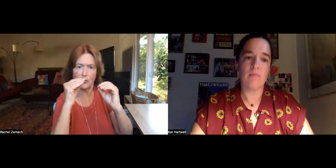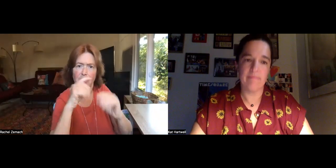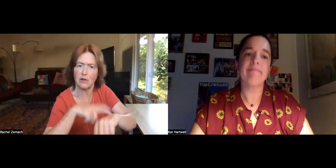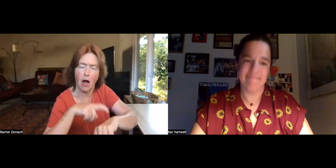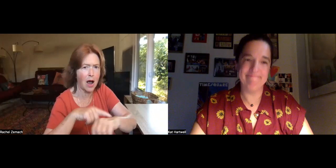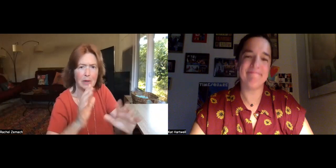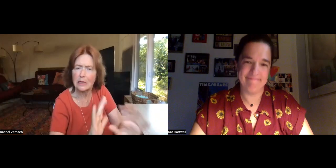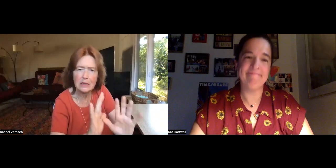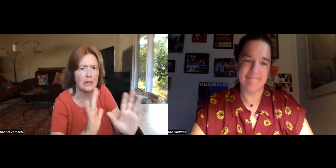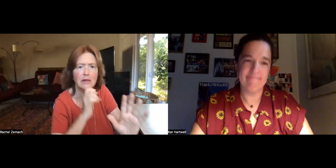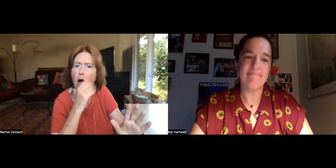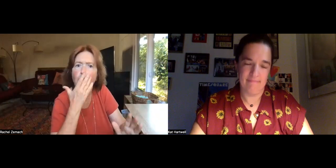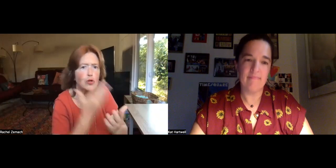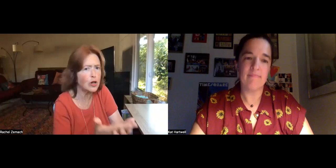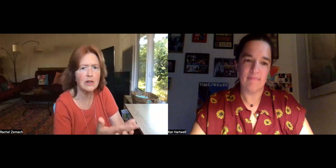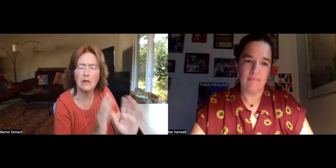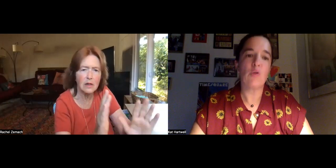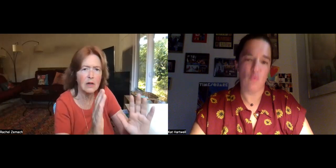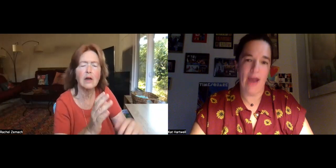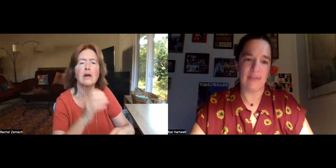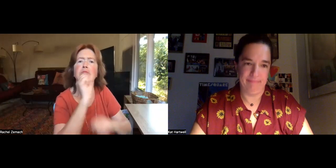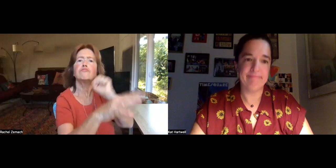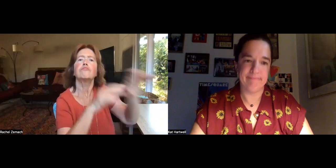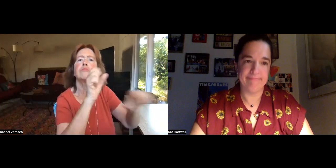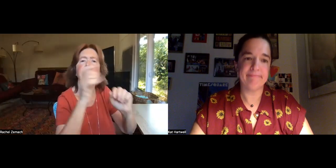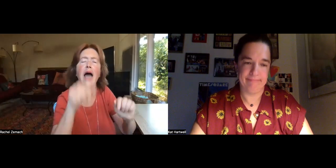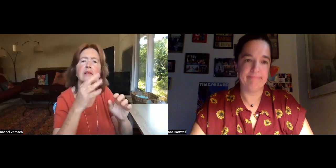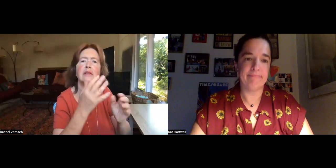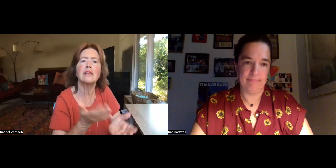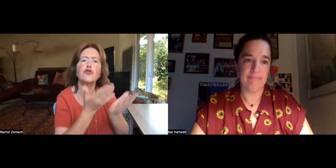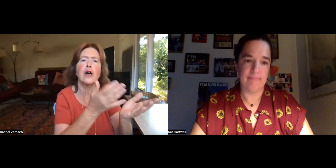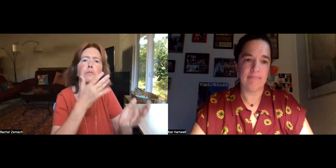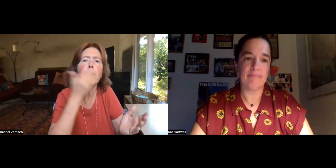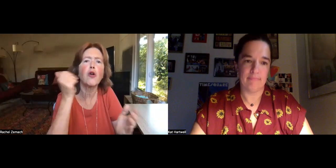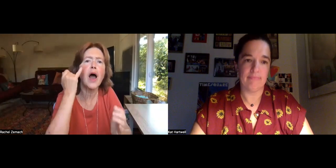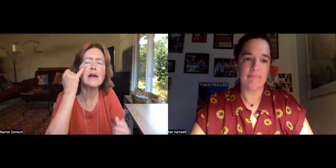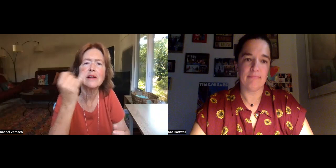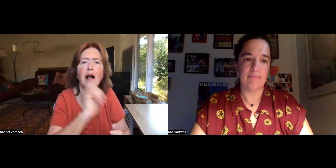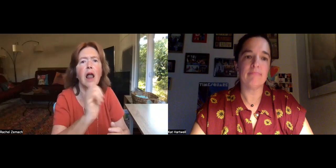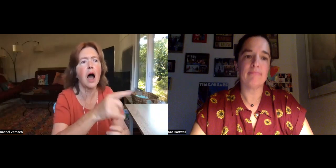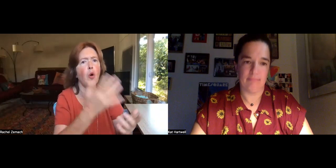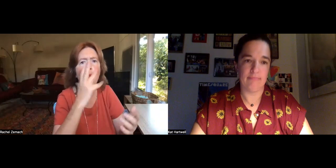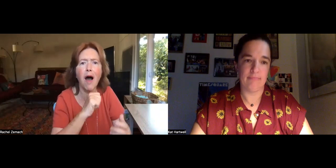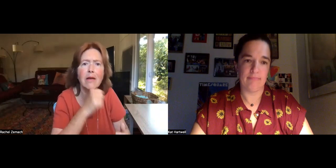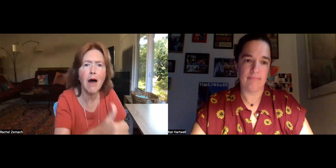teaching time. Good. Right. Can suggest better idea, like why not?